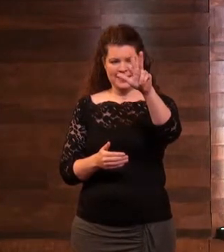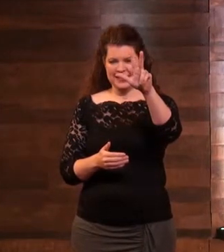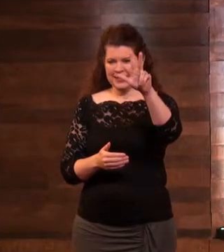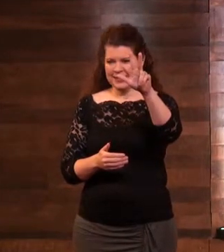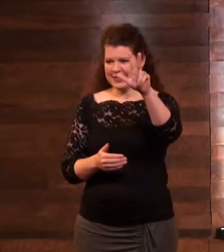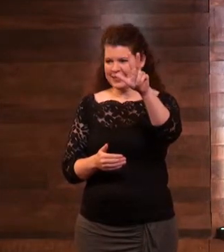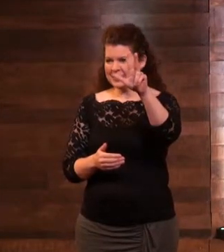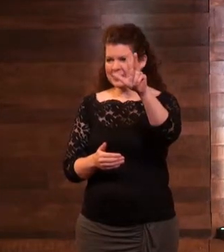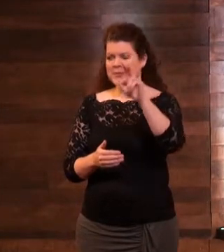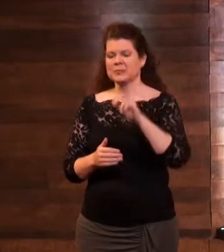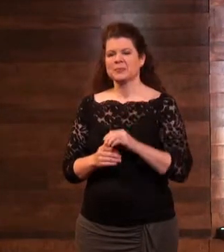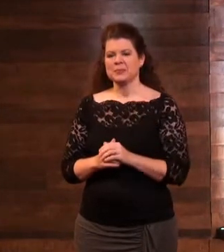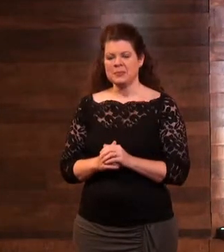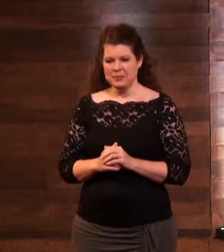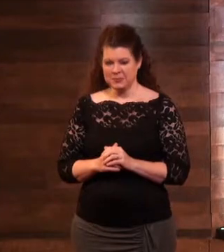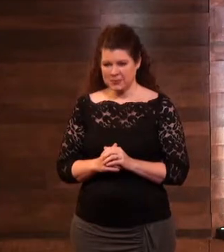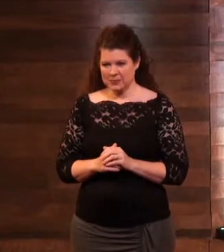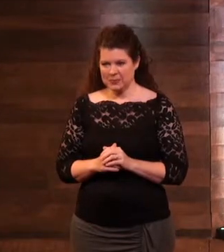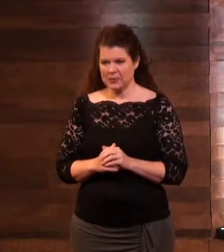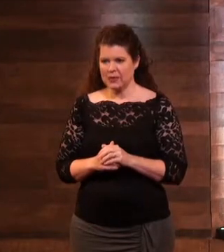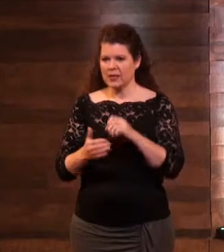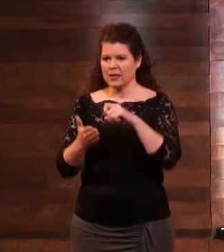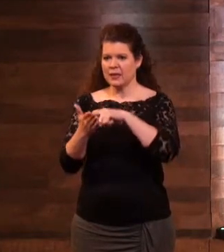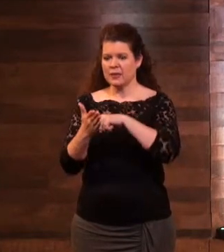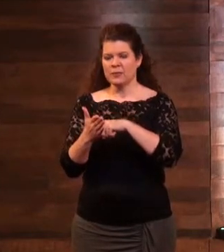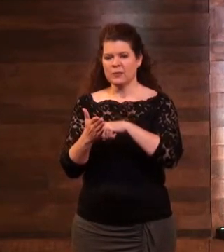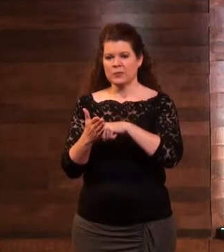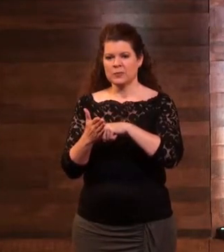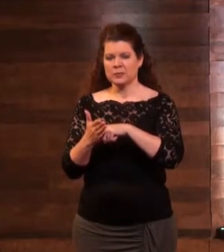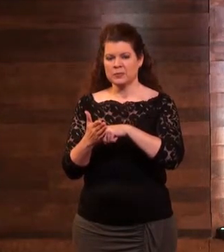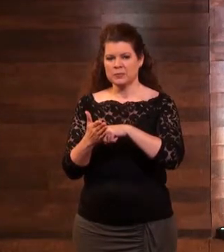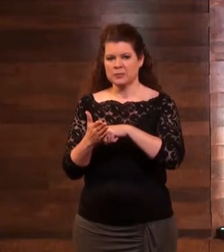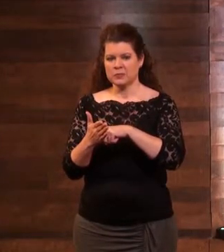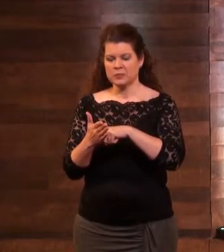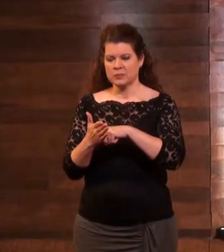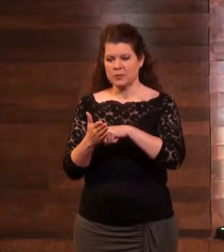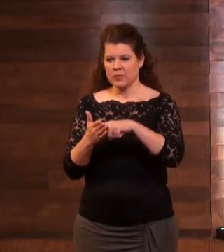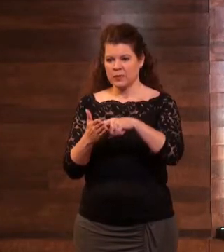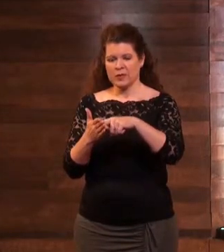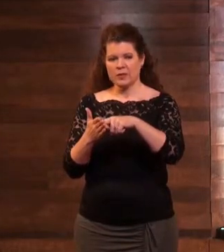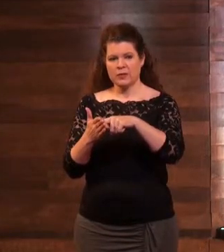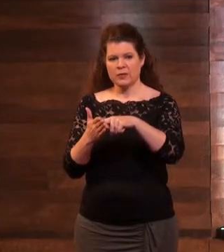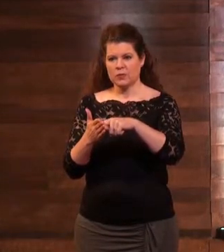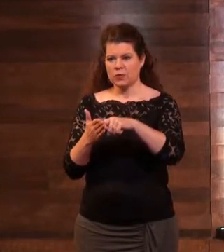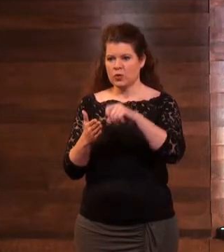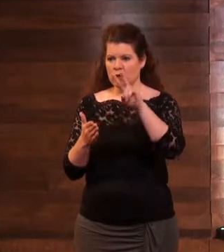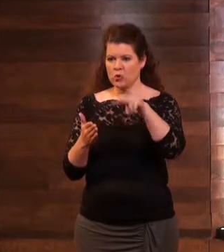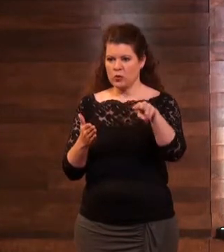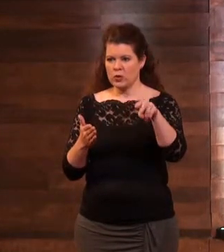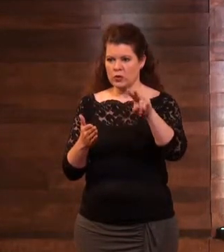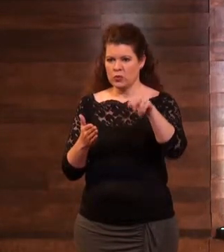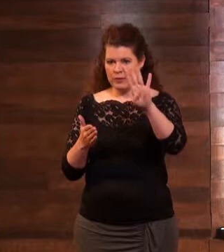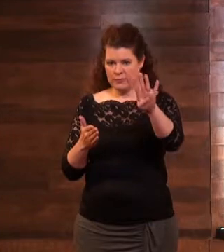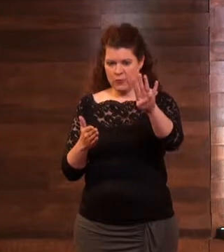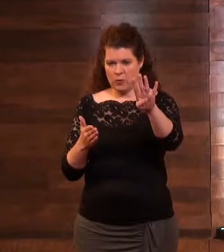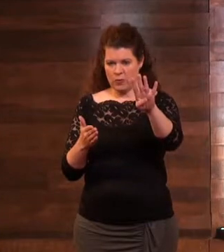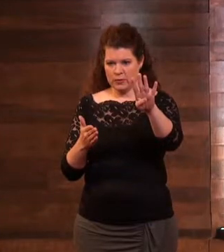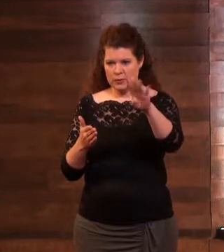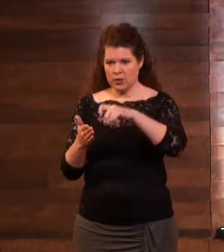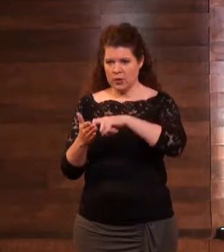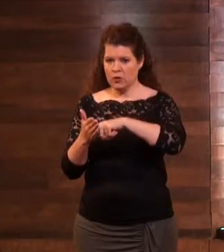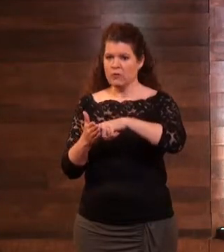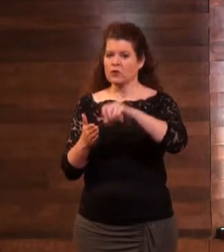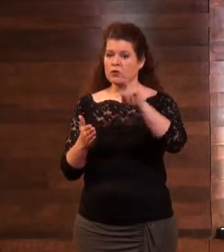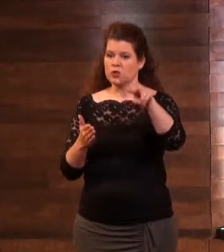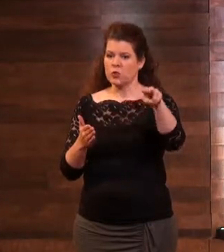people. All right, Colossians 3. Our scripture reading this morning was verses 22 through 24. Thank you very much